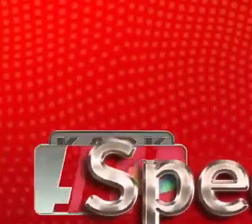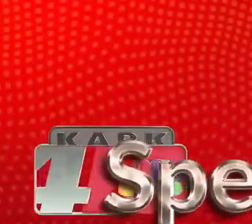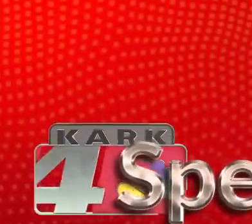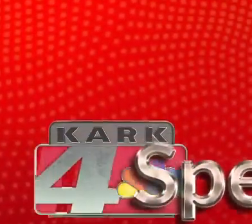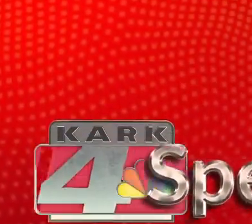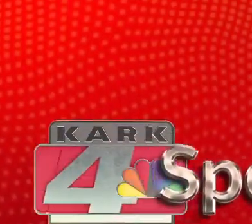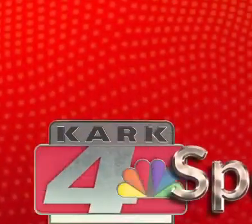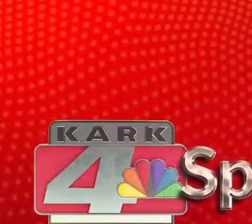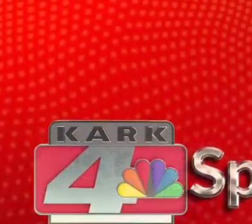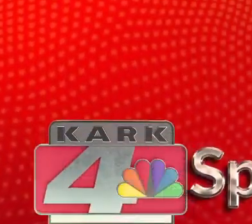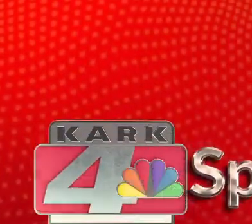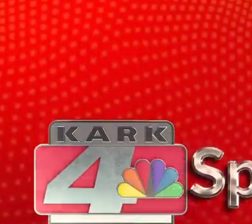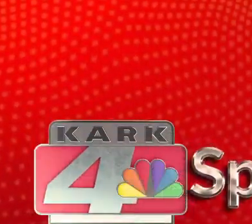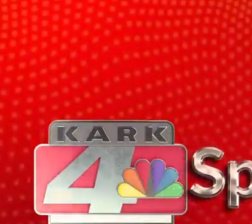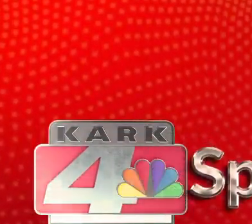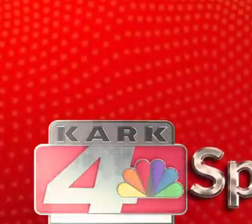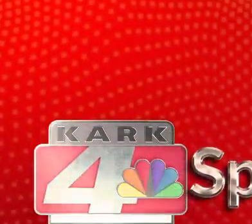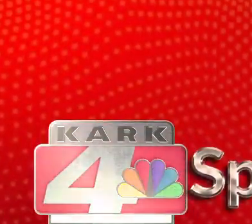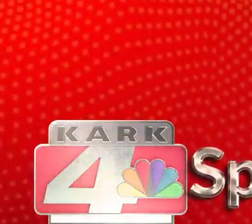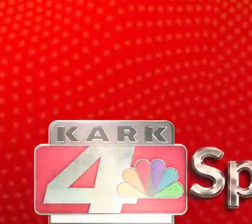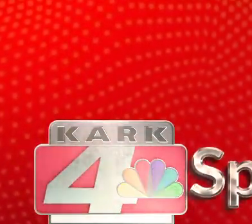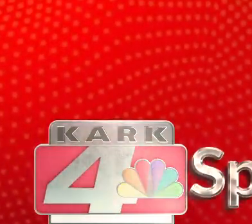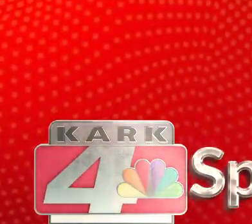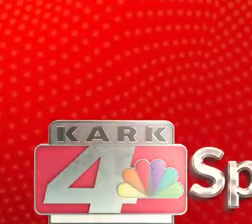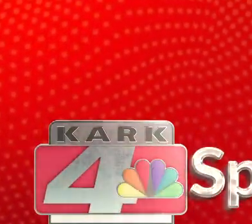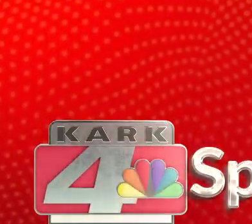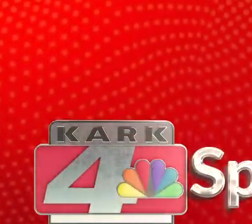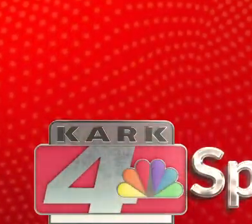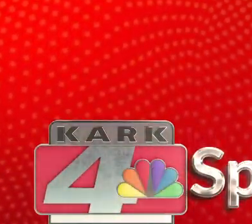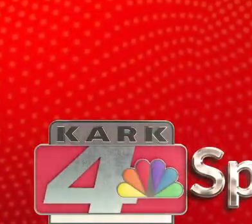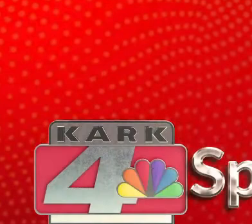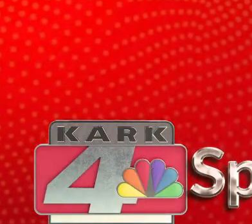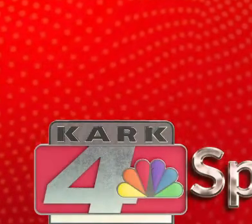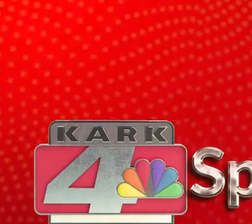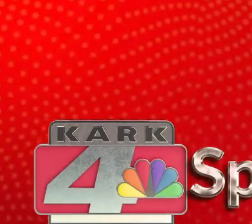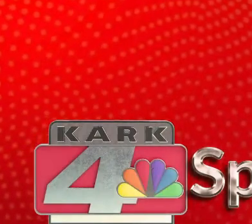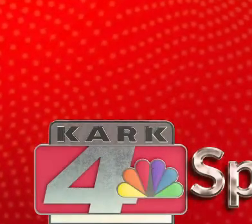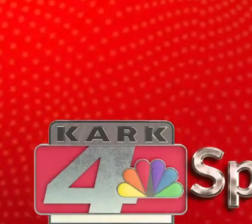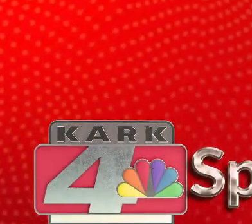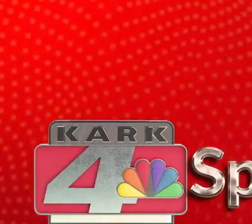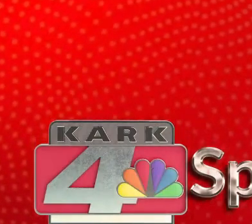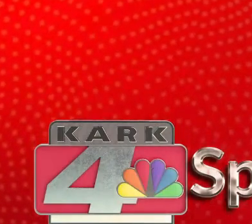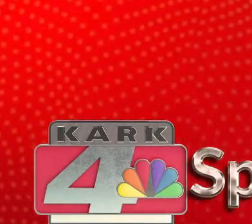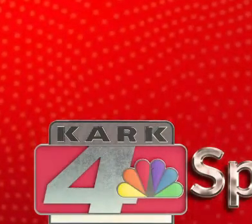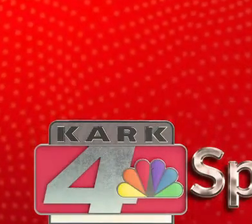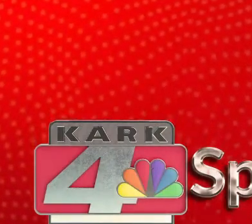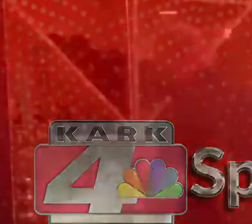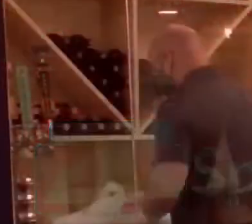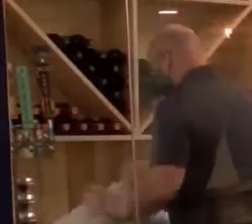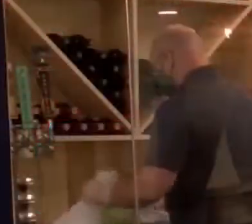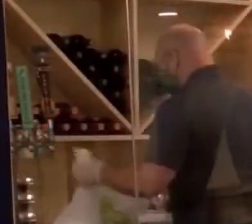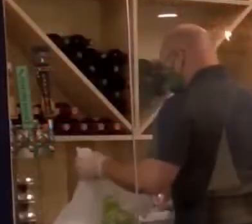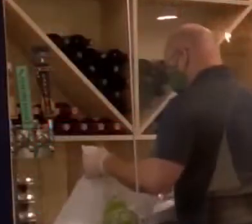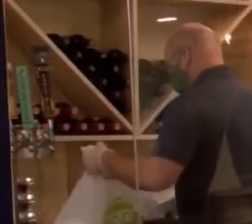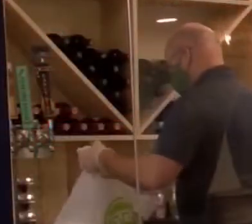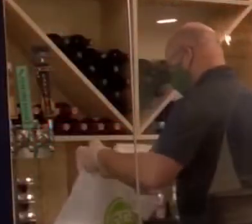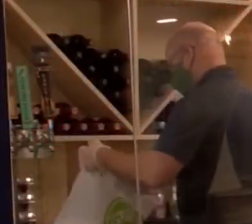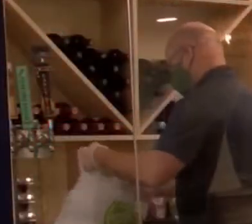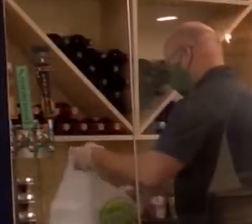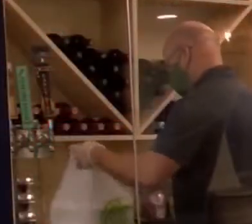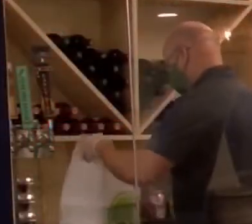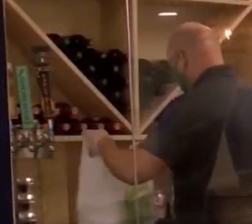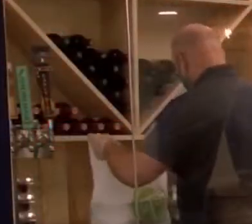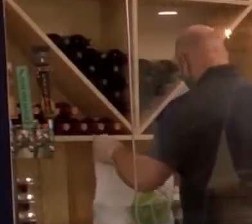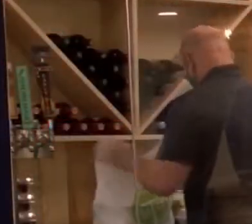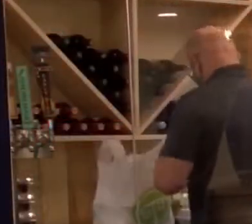KARK4 and Fox 16. This is a special report. Here's Mitch McCoy. Hello and good afternoon